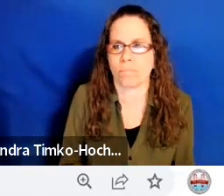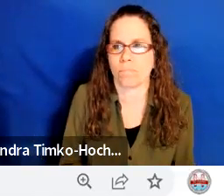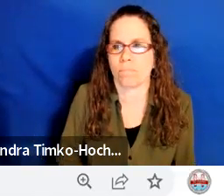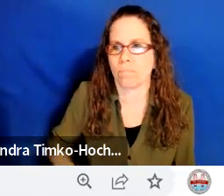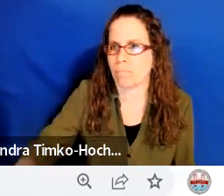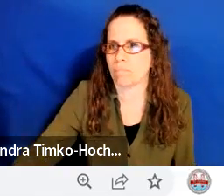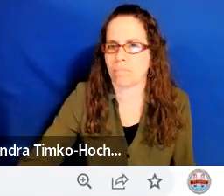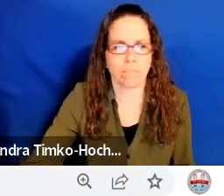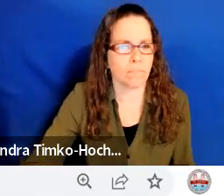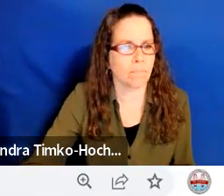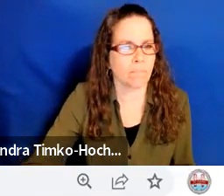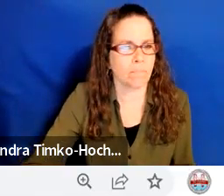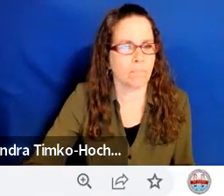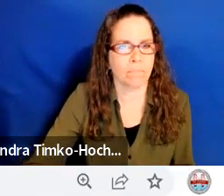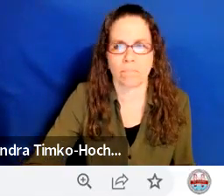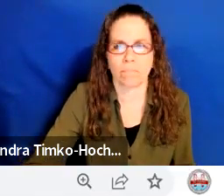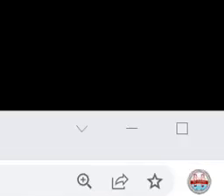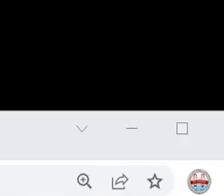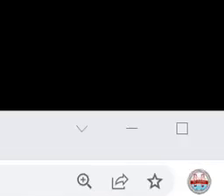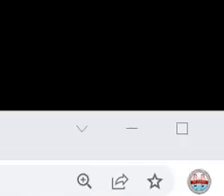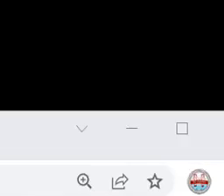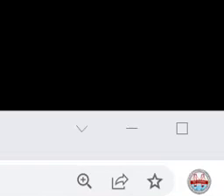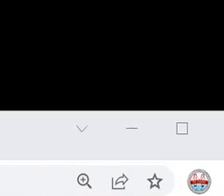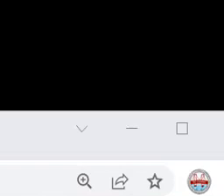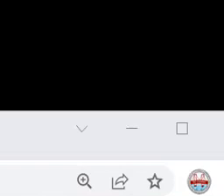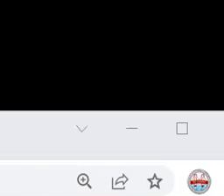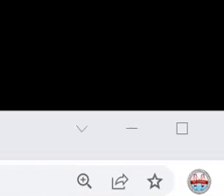This is Tina. I can read it. Thank you, Tina.